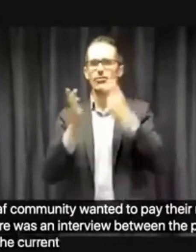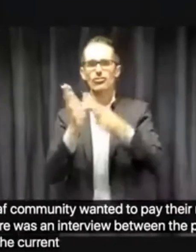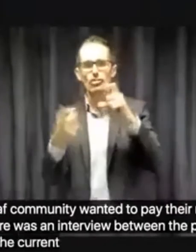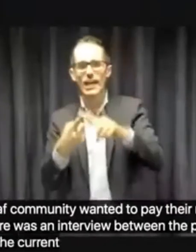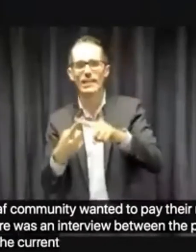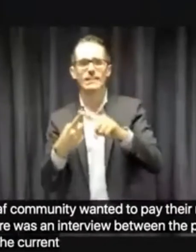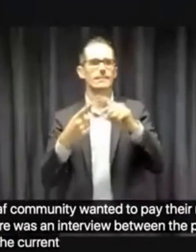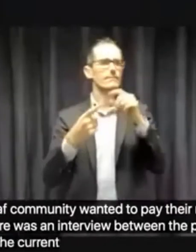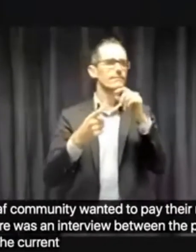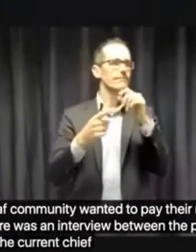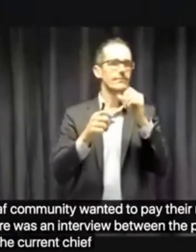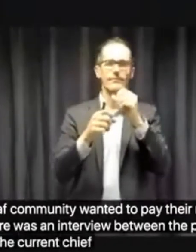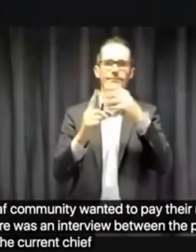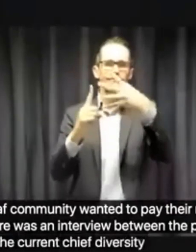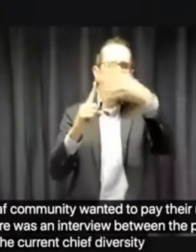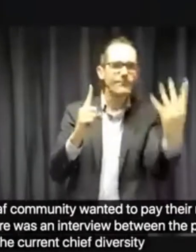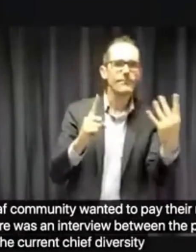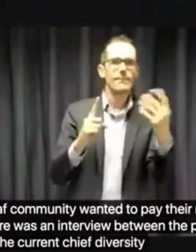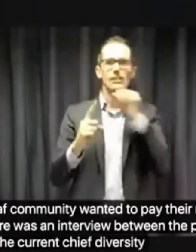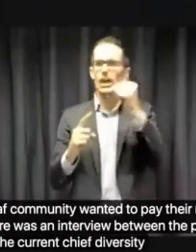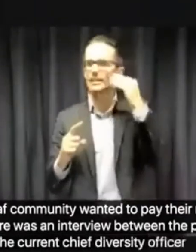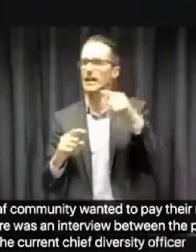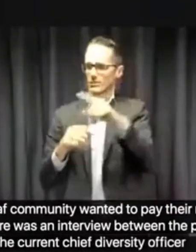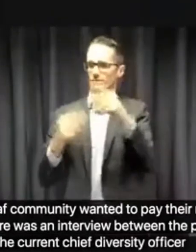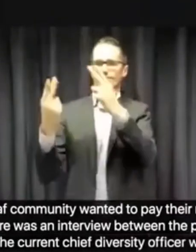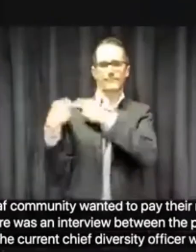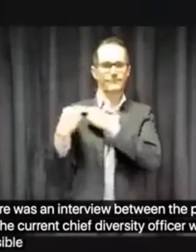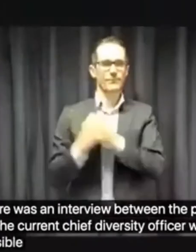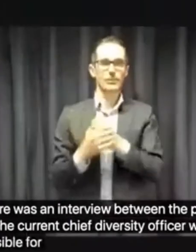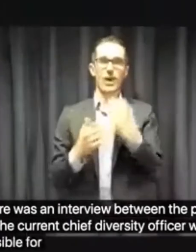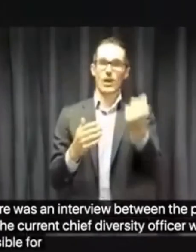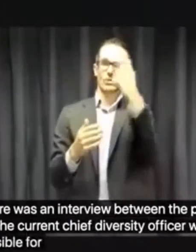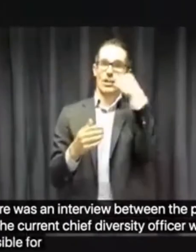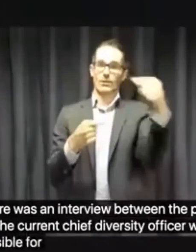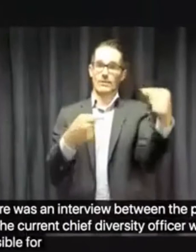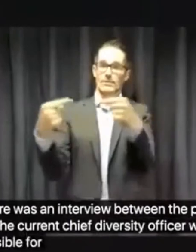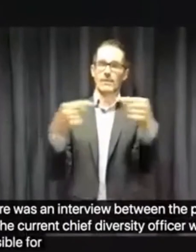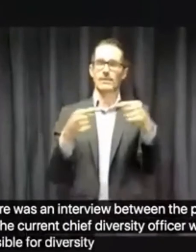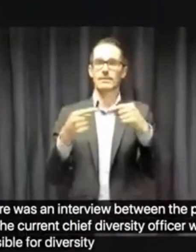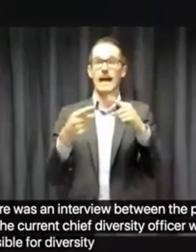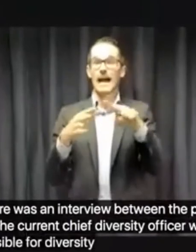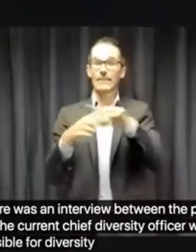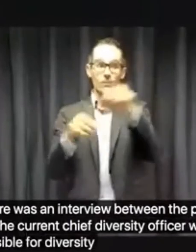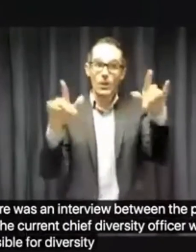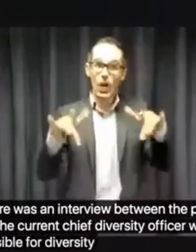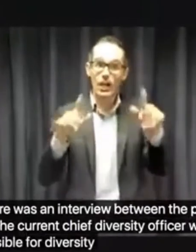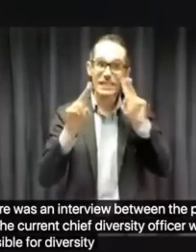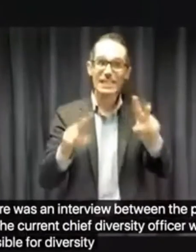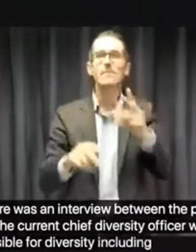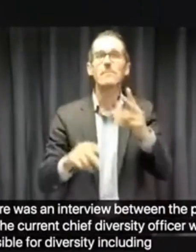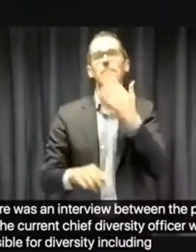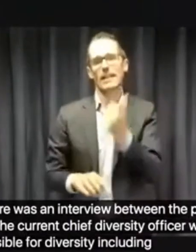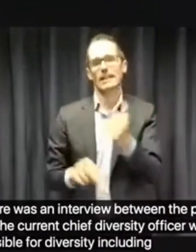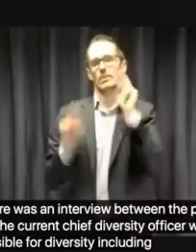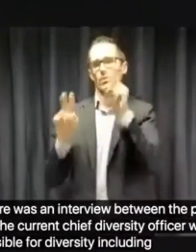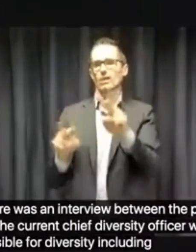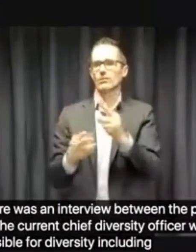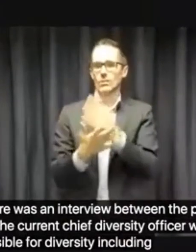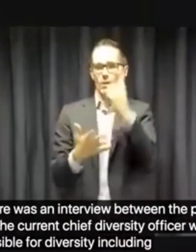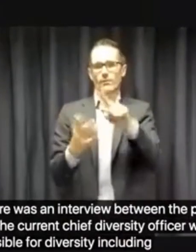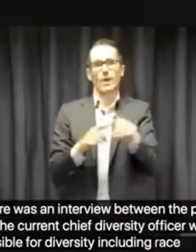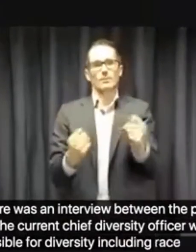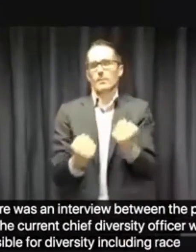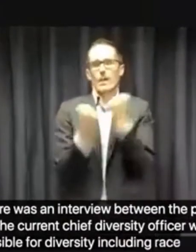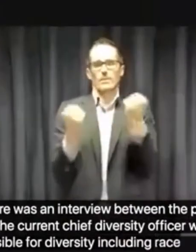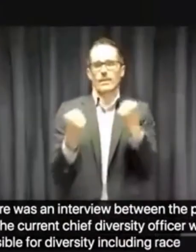for diversity, including race, LGBTIQ, gender, and so forth. And it was an hour-long debate, so if you haven't had the